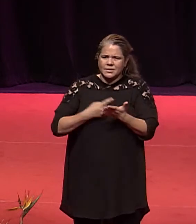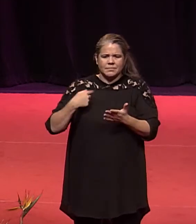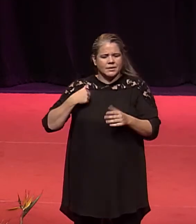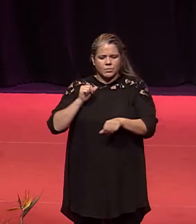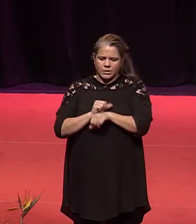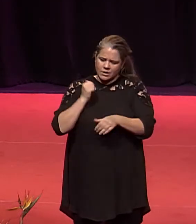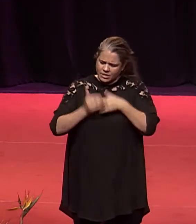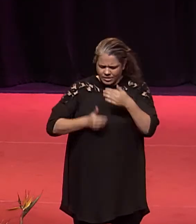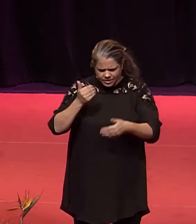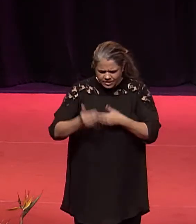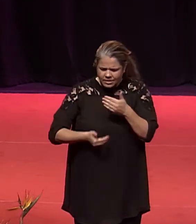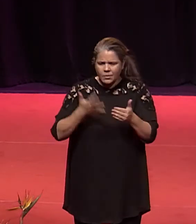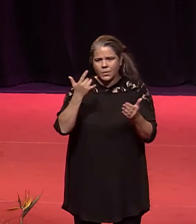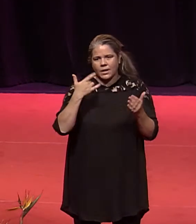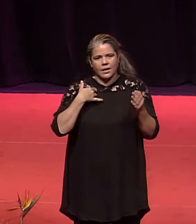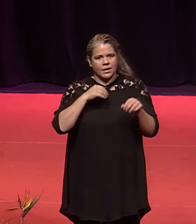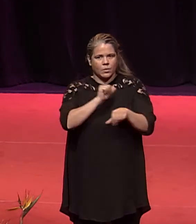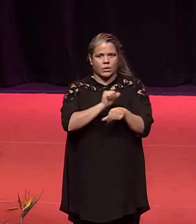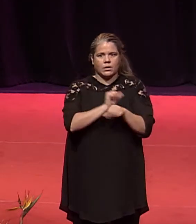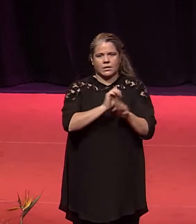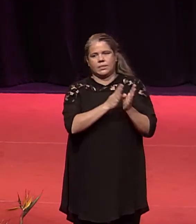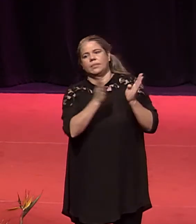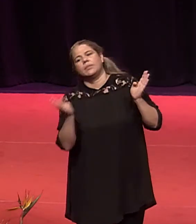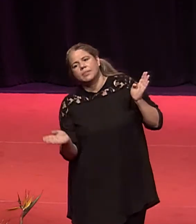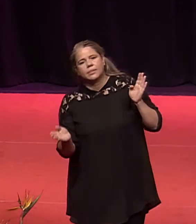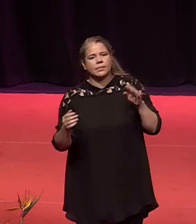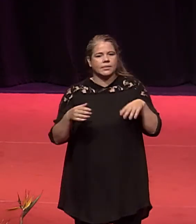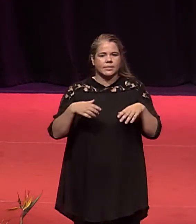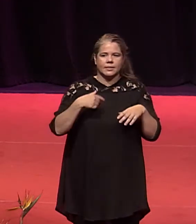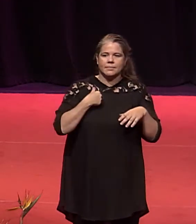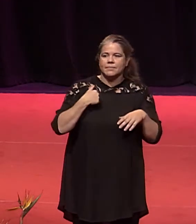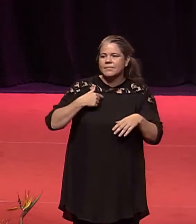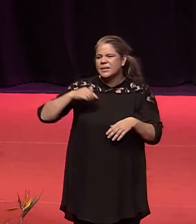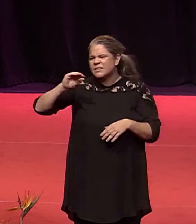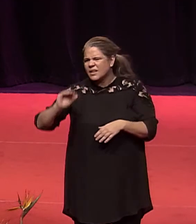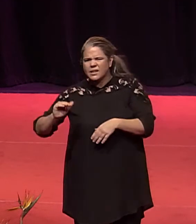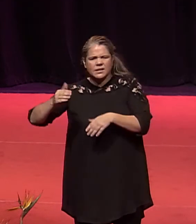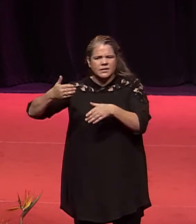And so why am I answering work emails during my